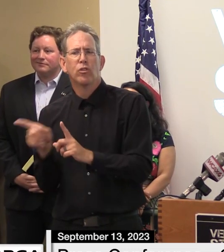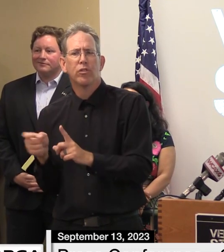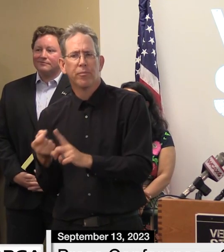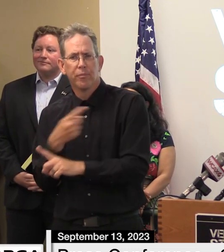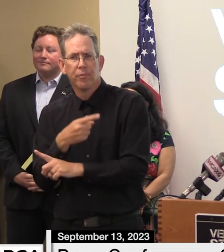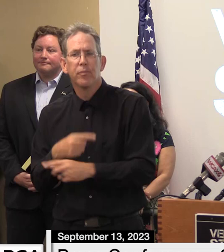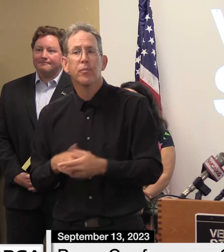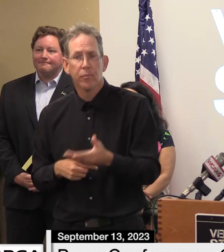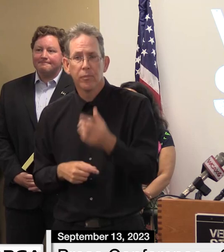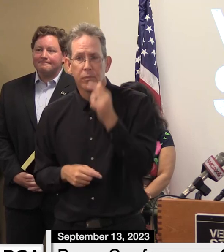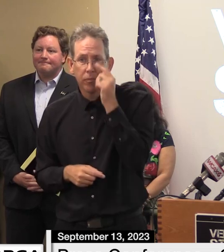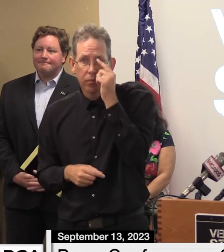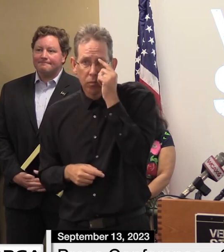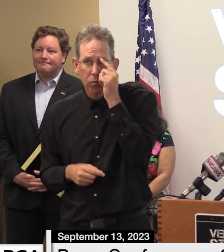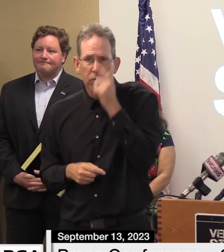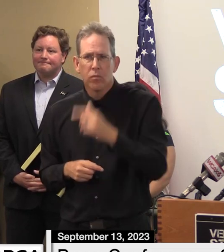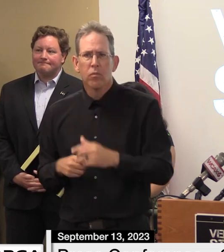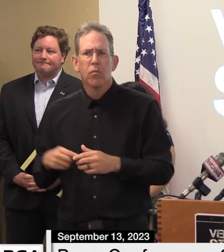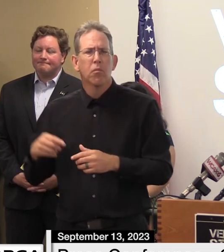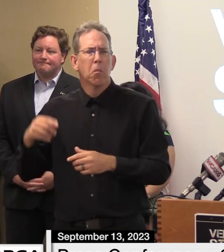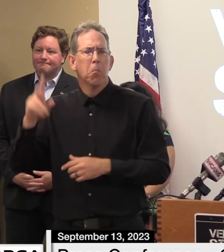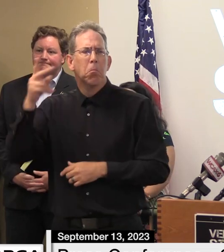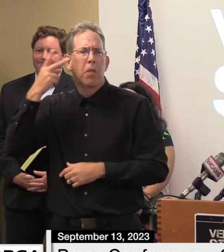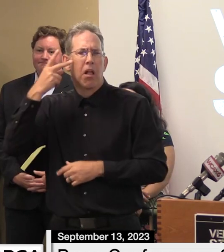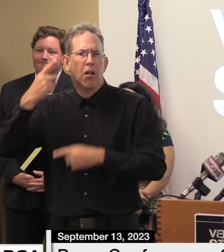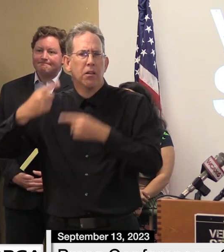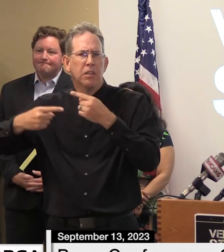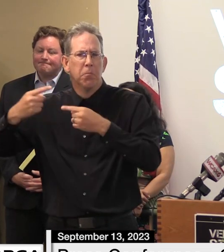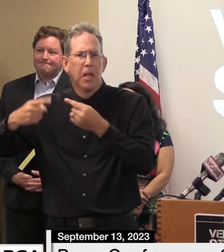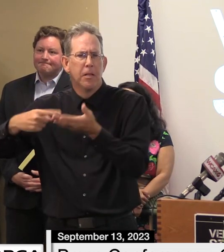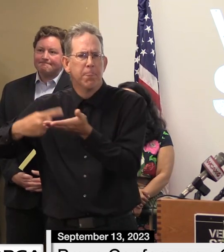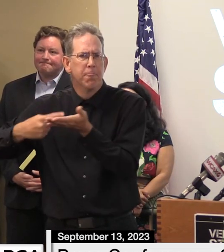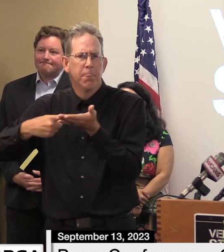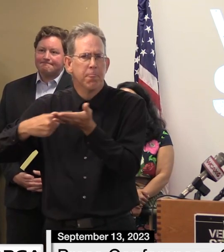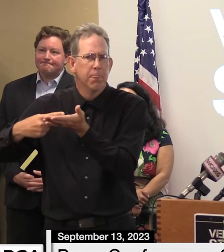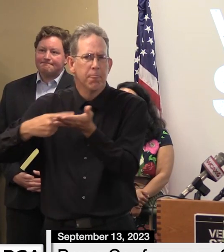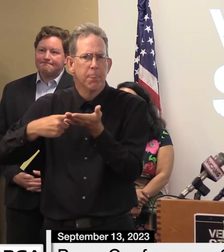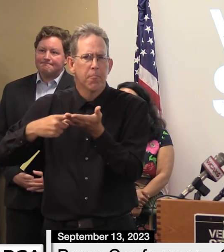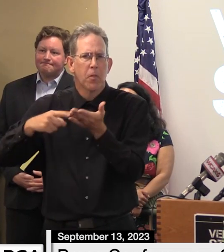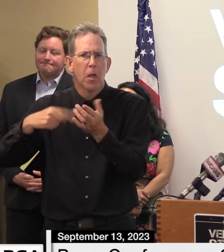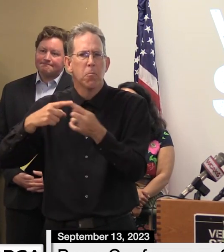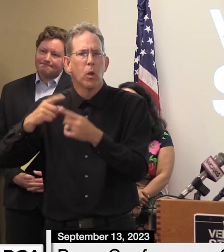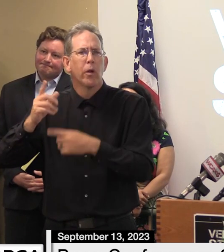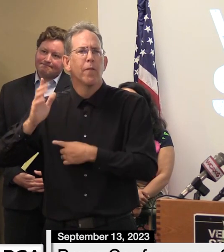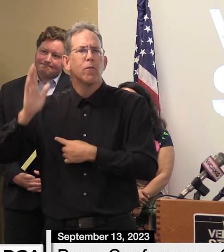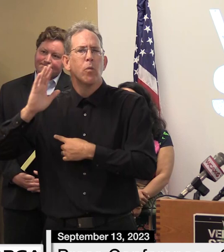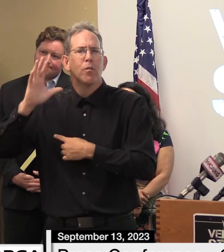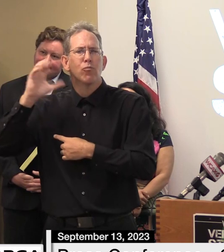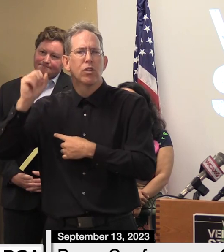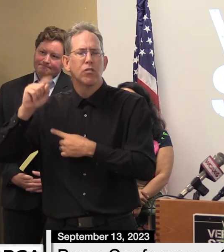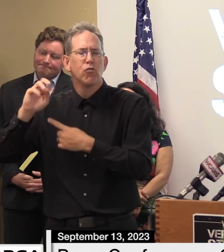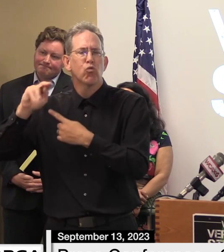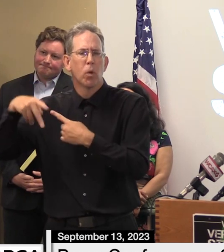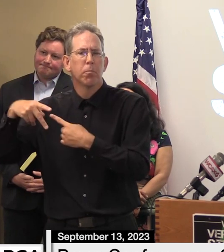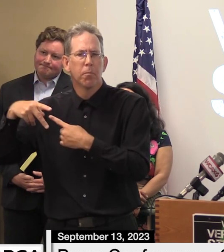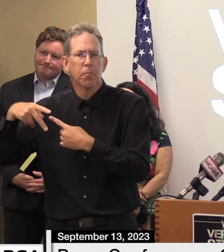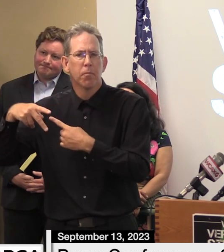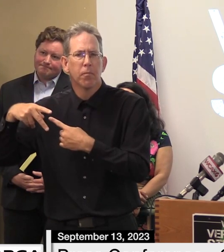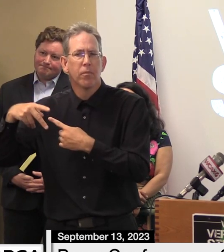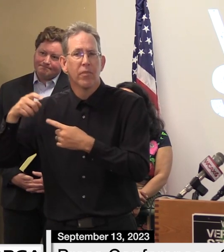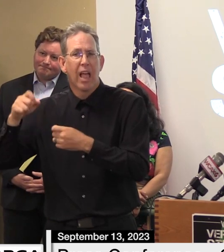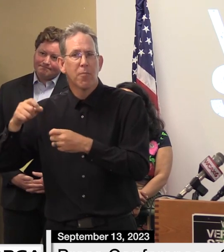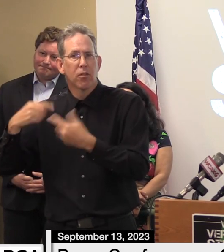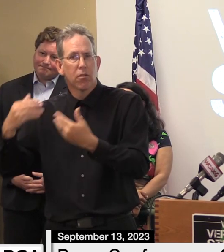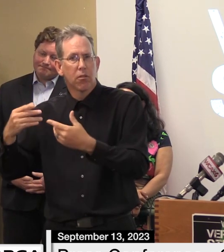there's debates going on politically about whether former President Donald Trump should be able to run again due to the